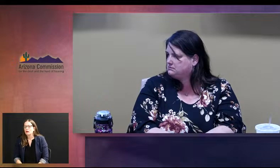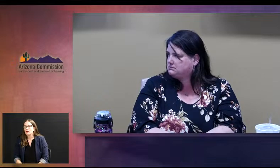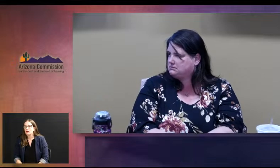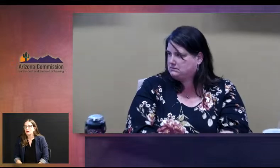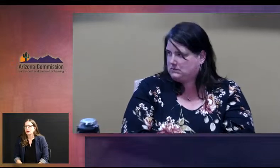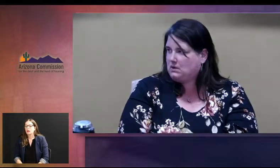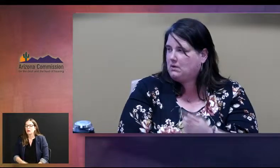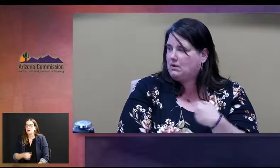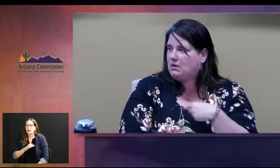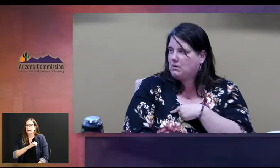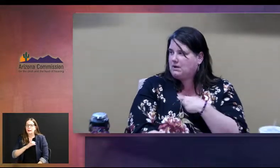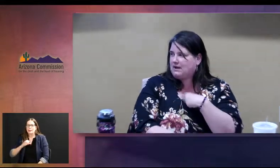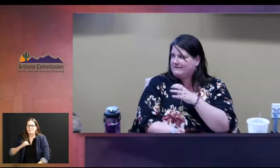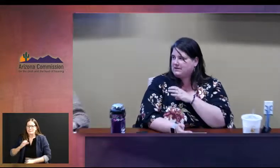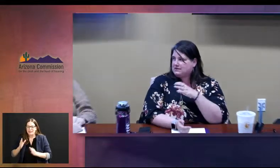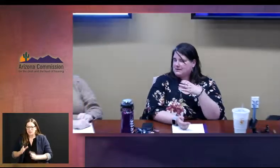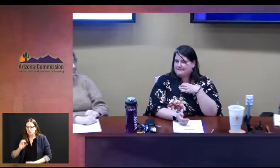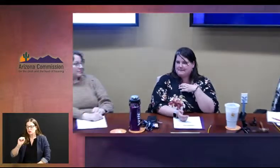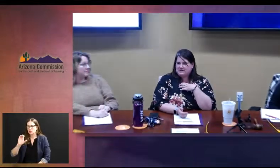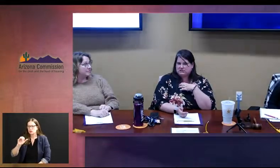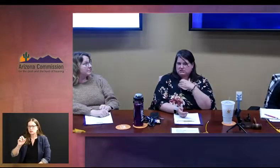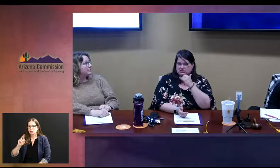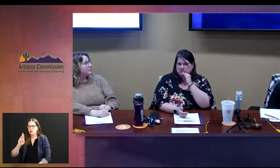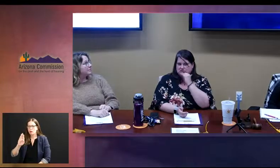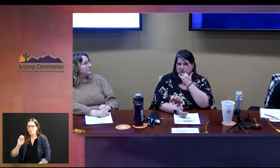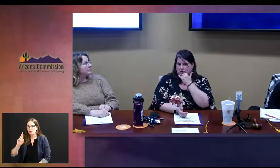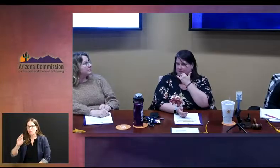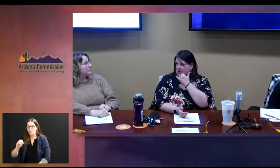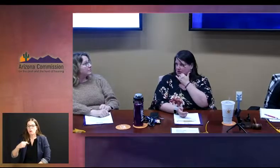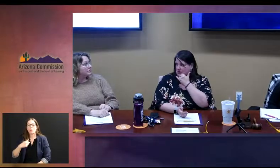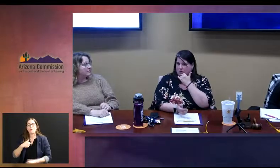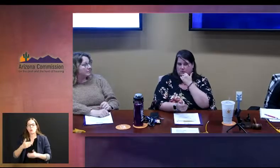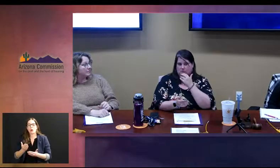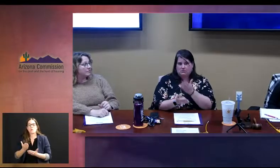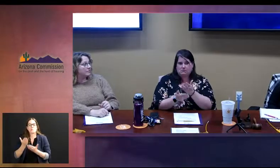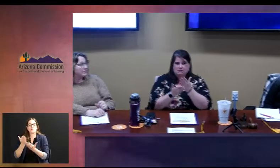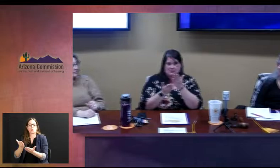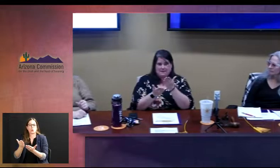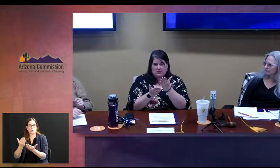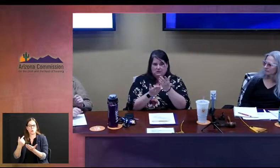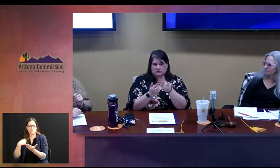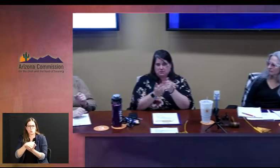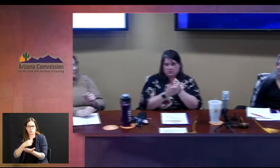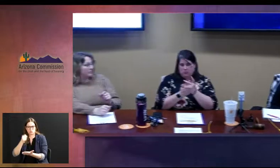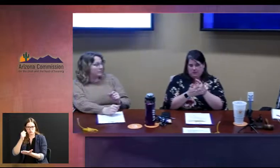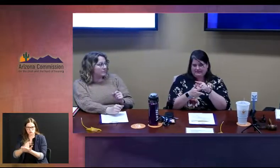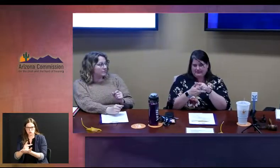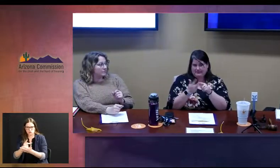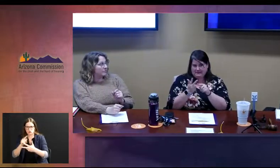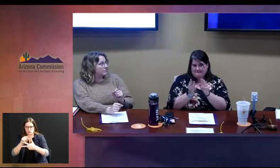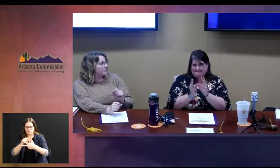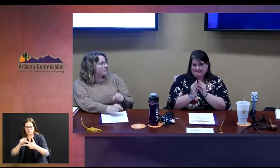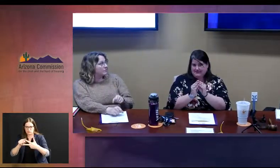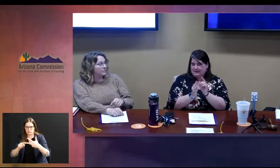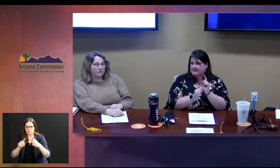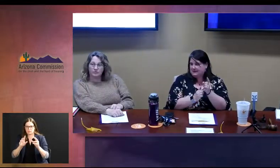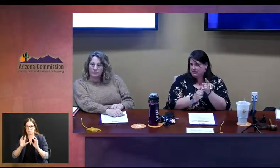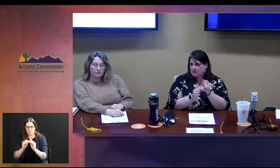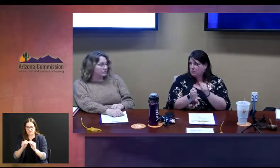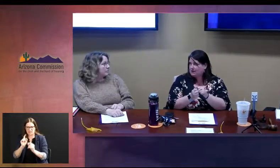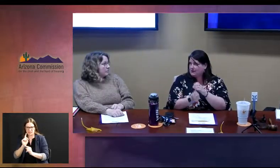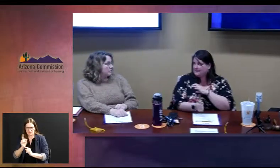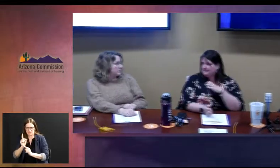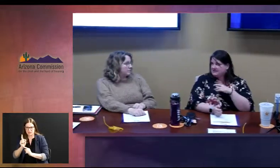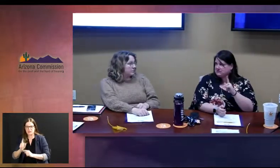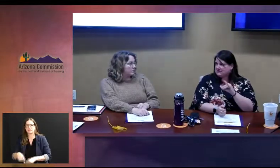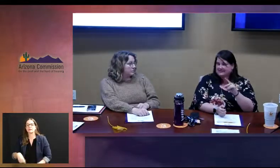Commissioner Scarborough. I move to approve the 3 separate meeting minutes. Commissioner Kidd, I second that. We have a